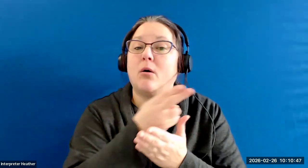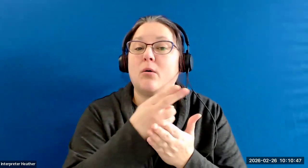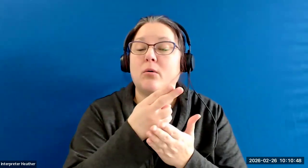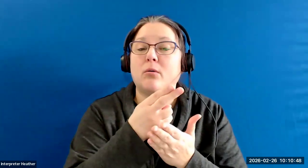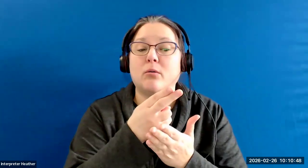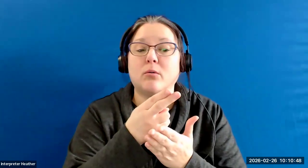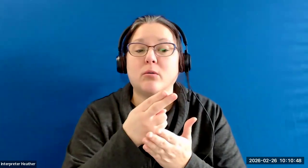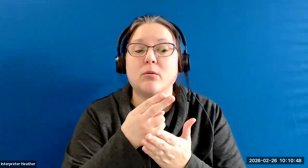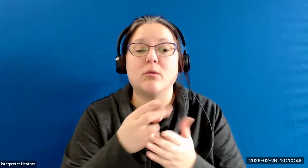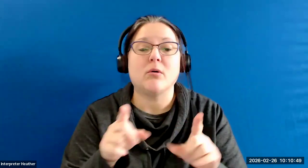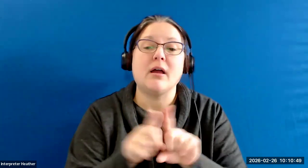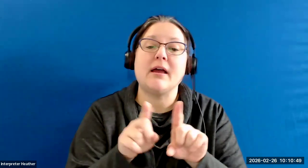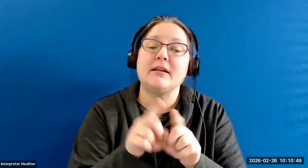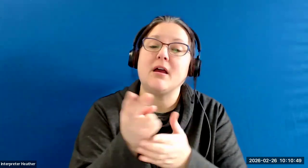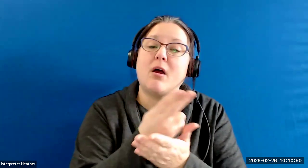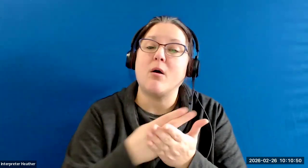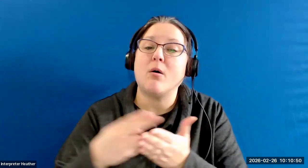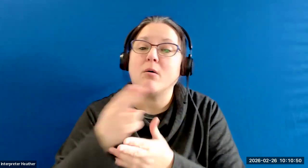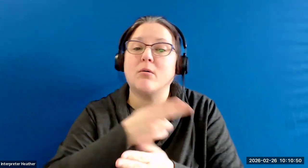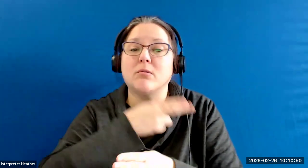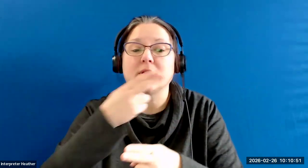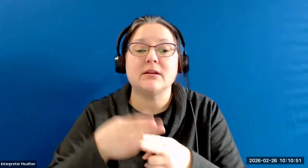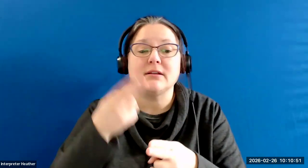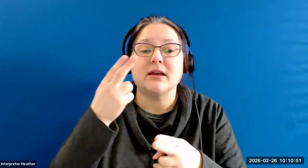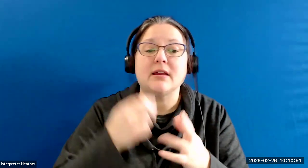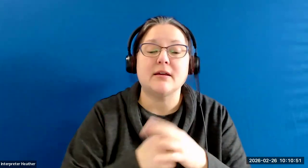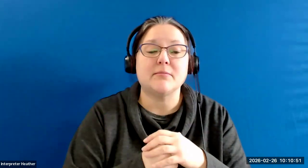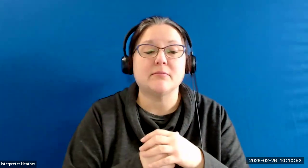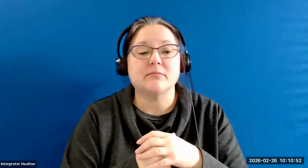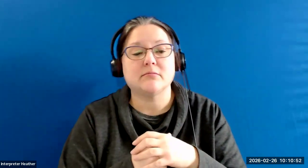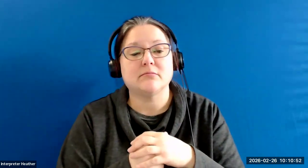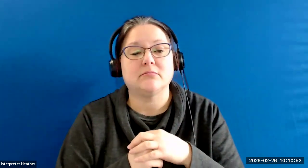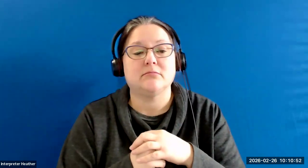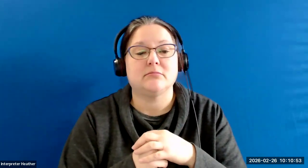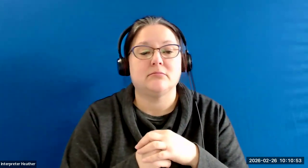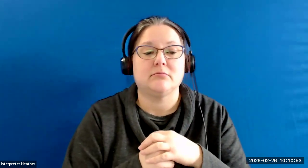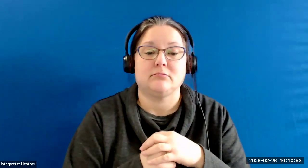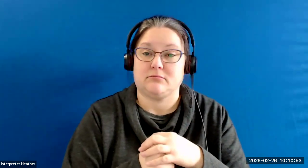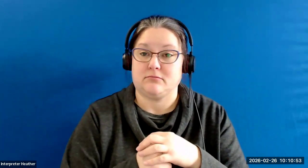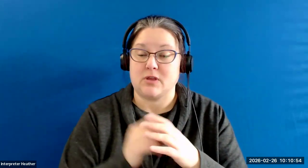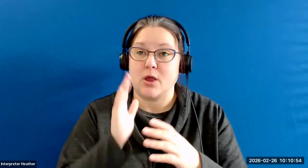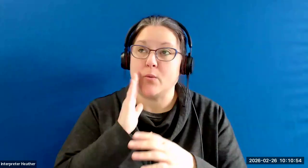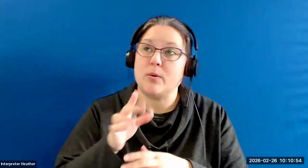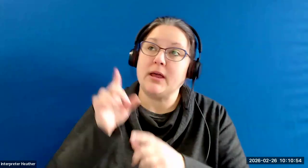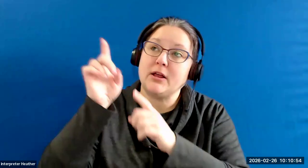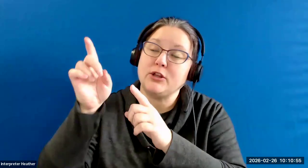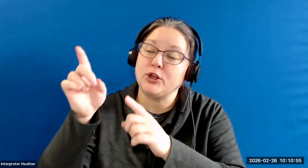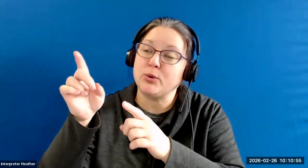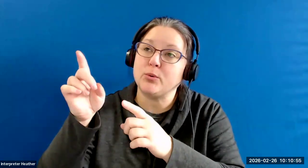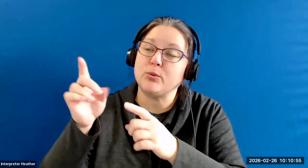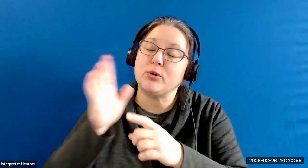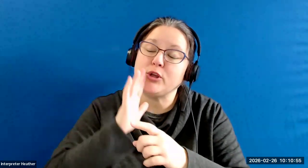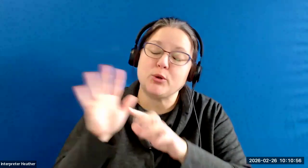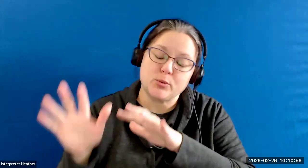And holy name, will you ease, will you